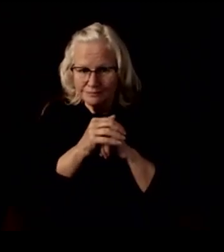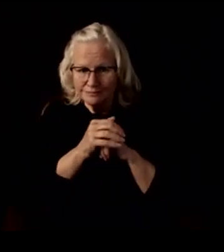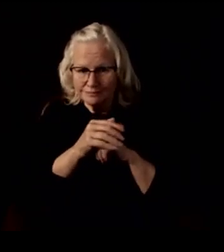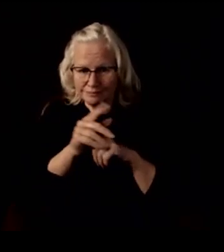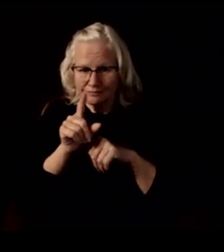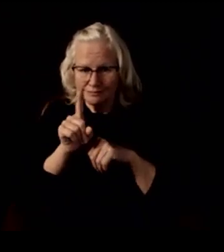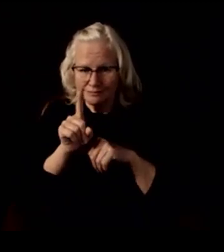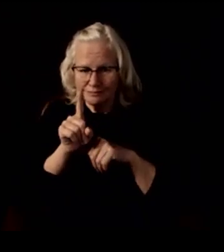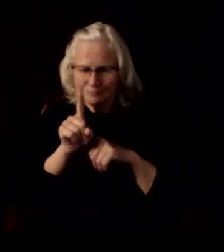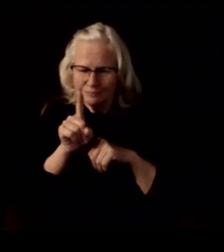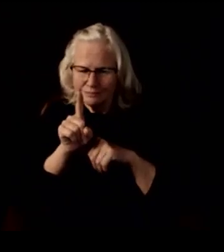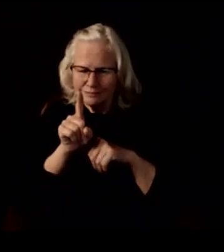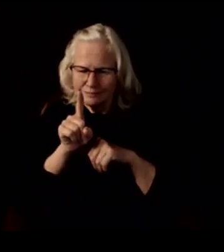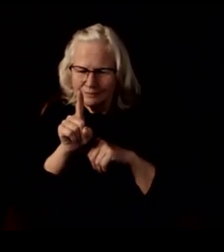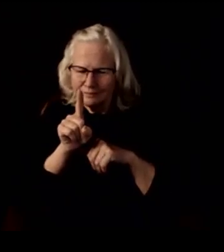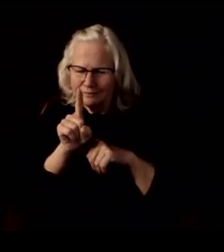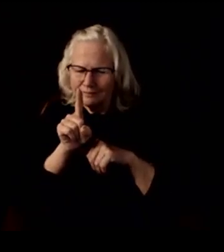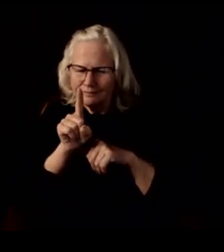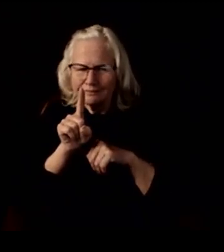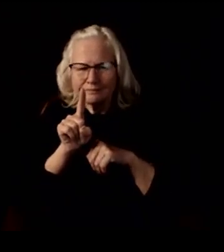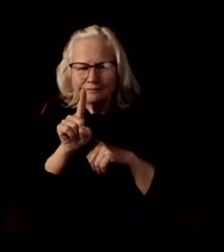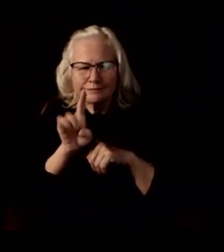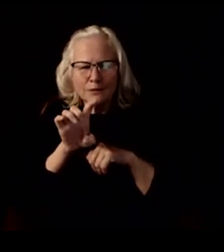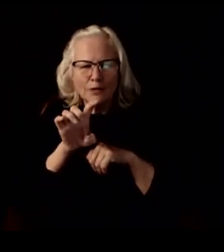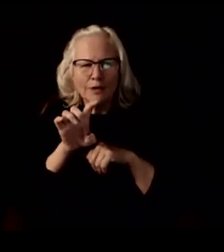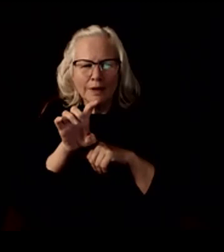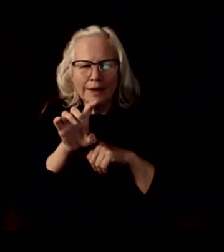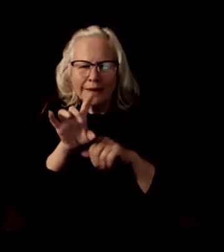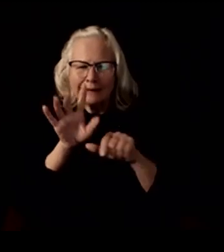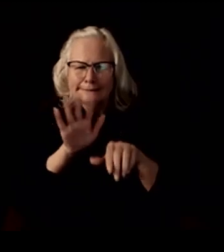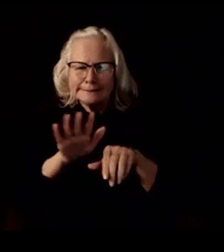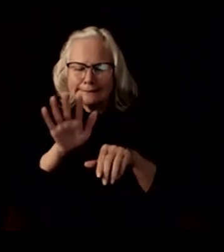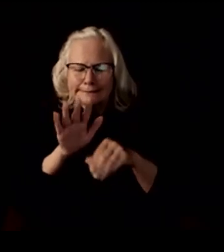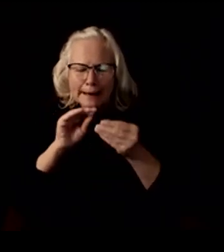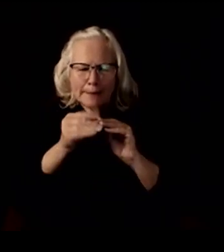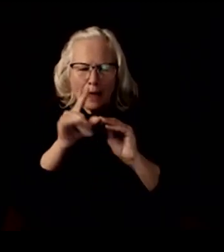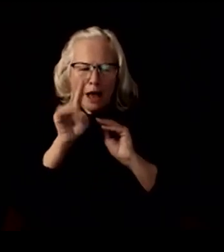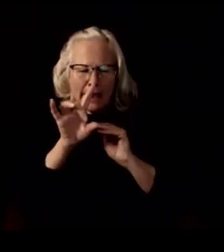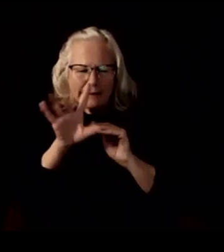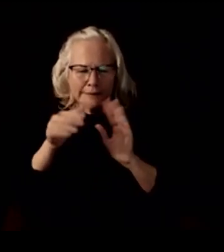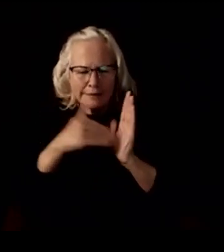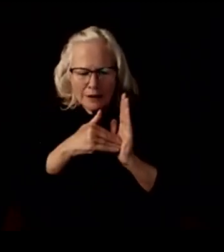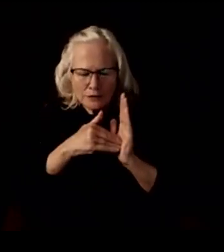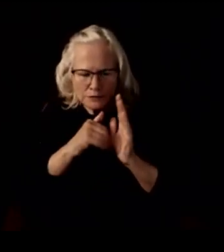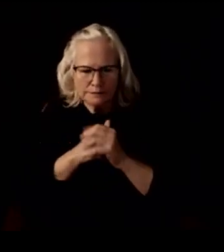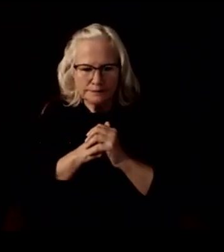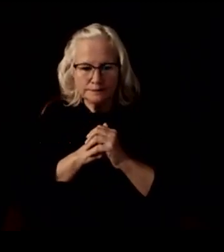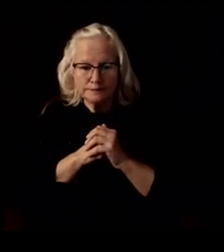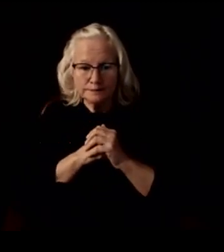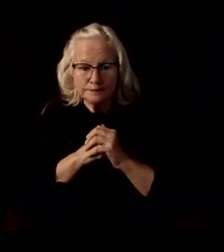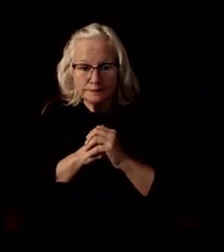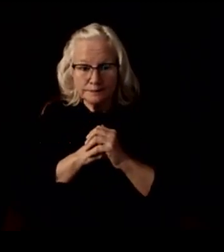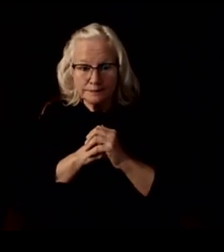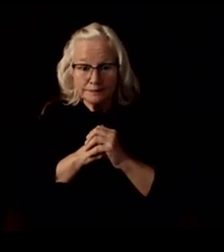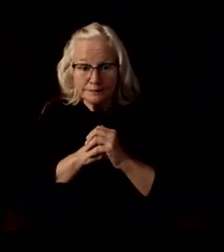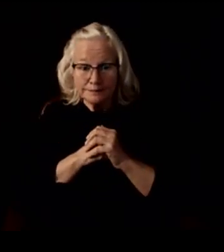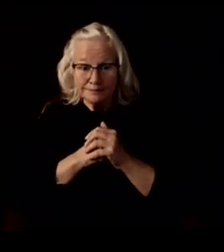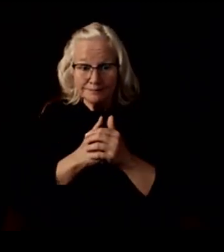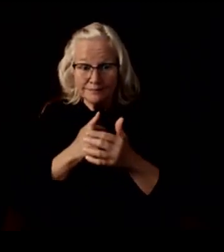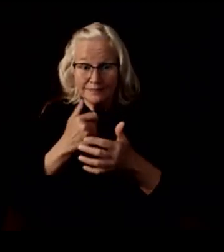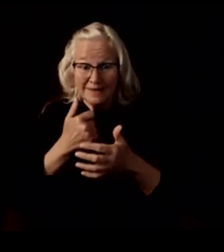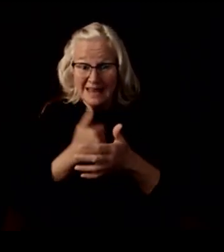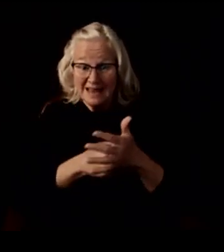of long-term care facilities, 2 in Ramsey County, and 1 each in Hennepin and Stearns counties. The